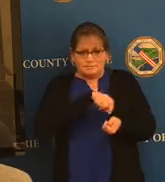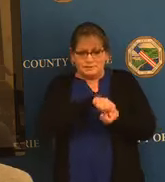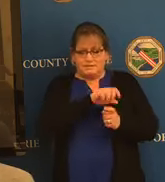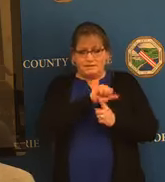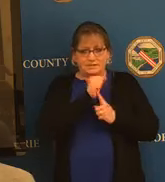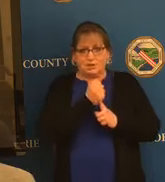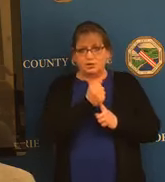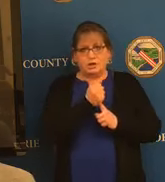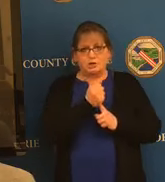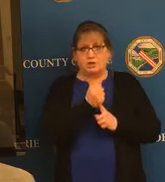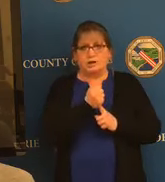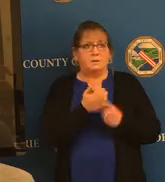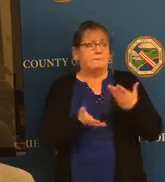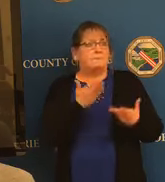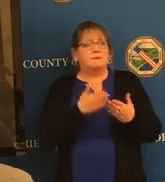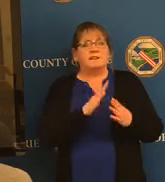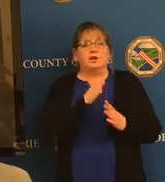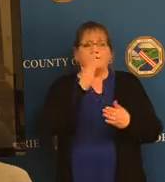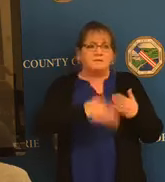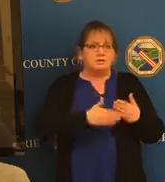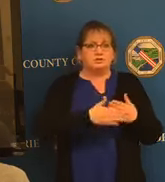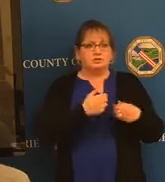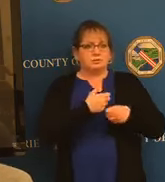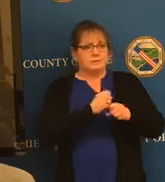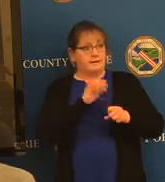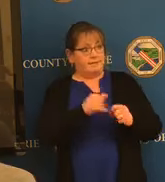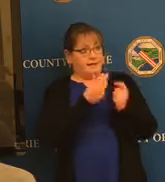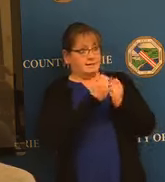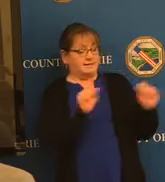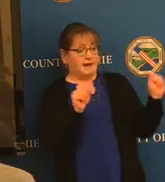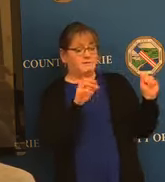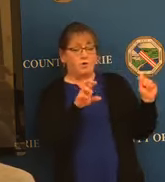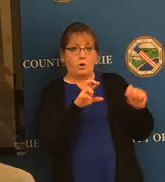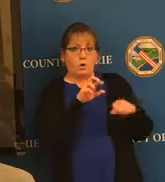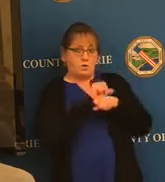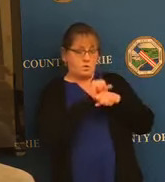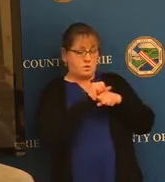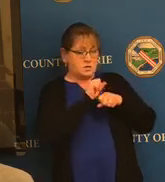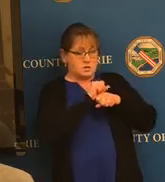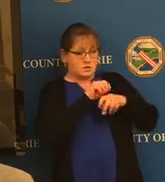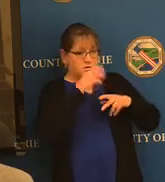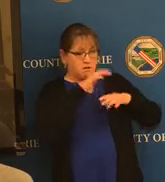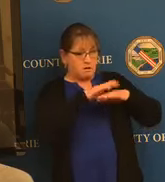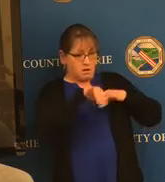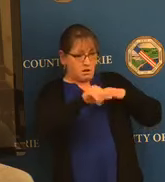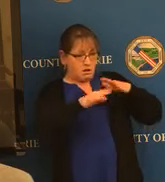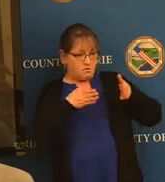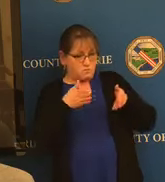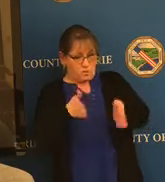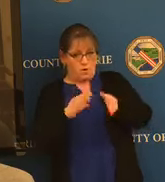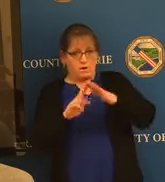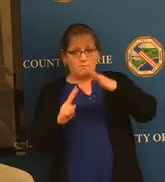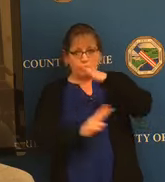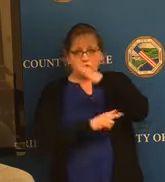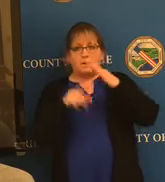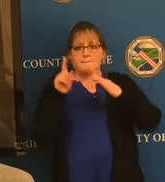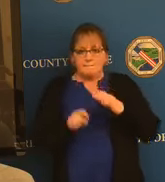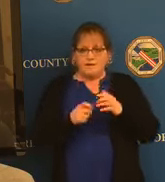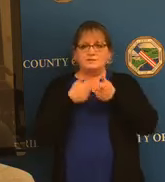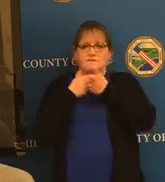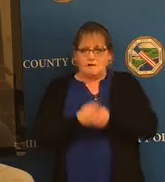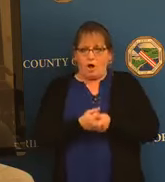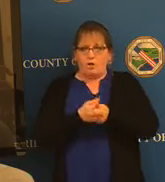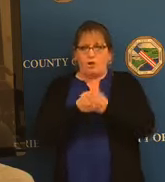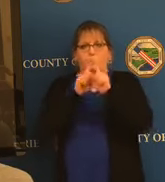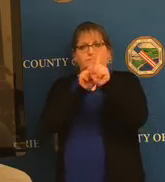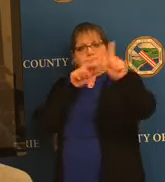even they're finishing to basically make it safe or working on the road and bridge, they have to follow proper social